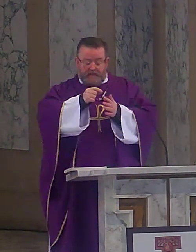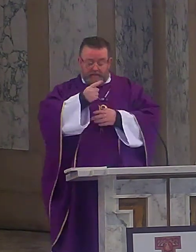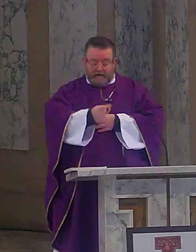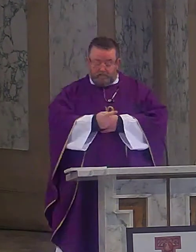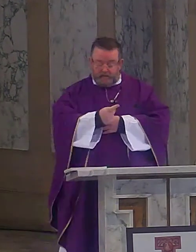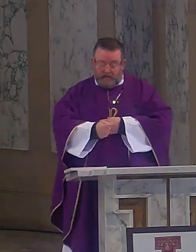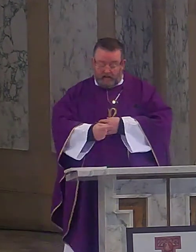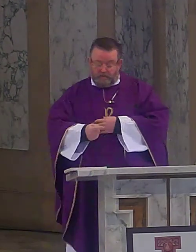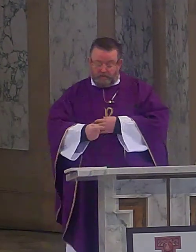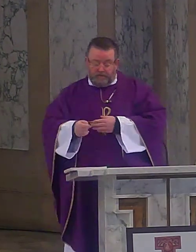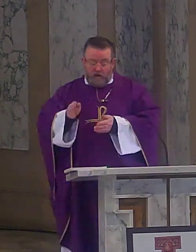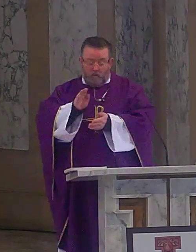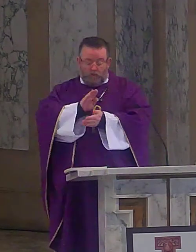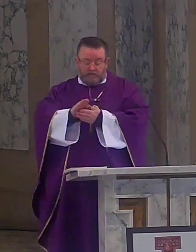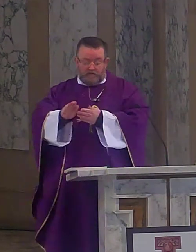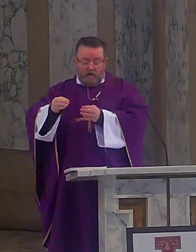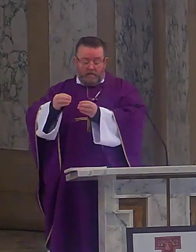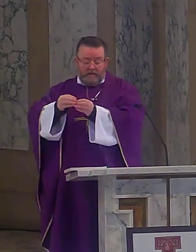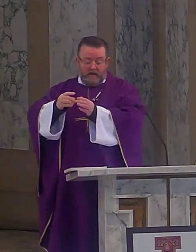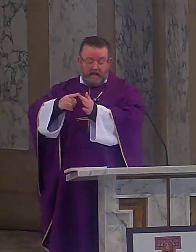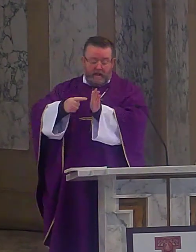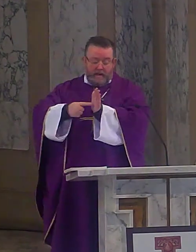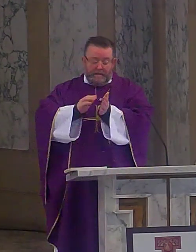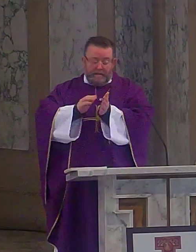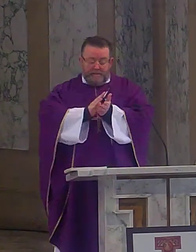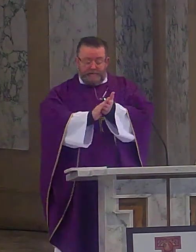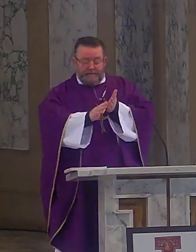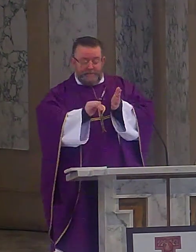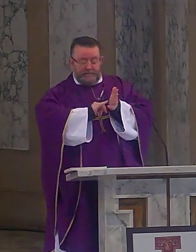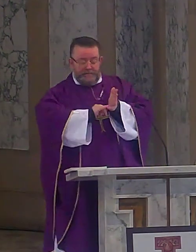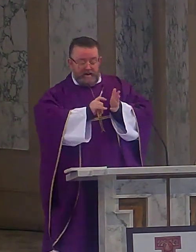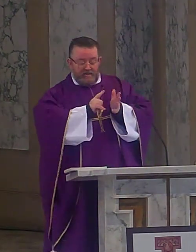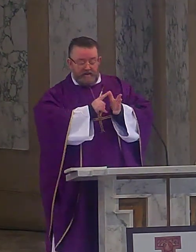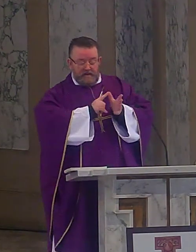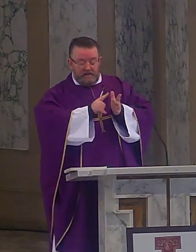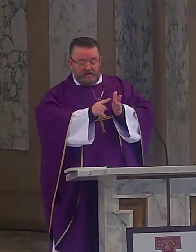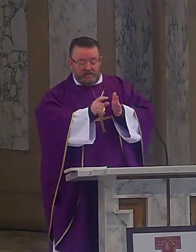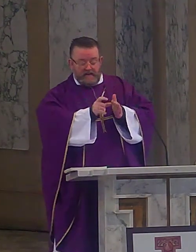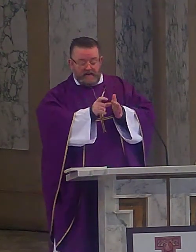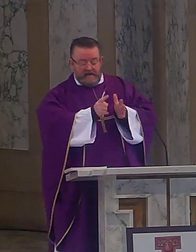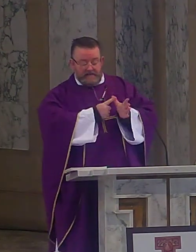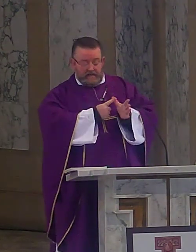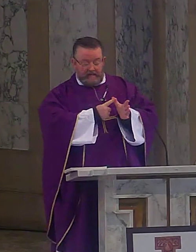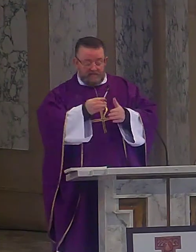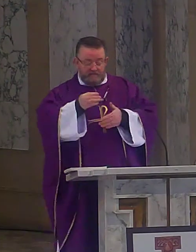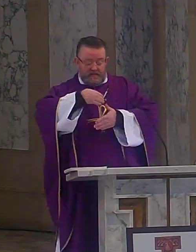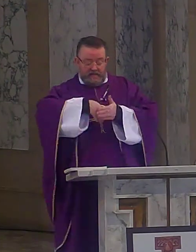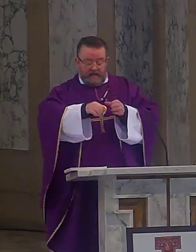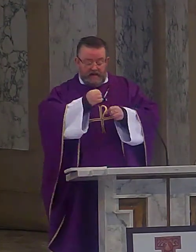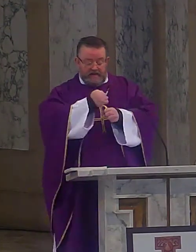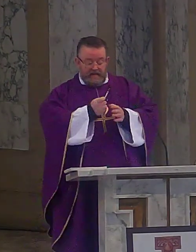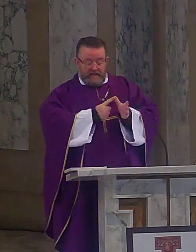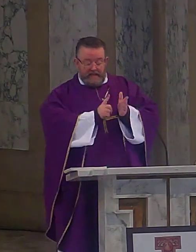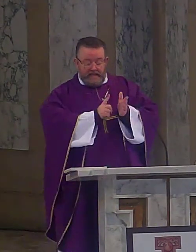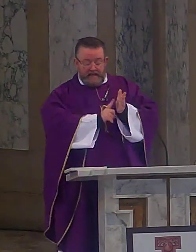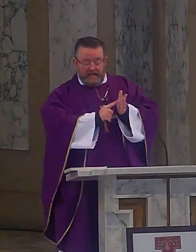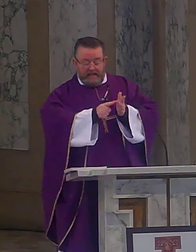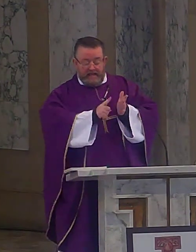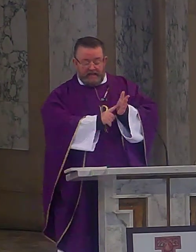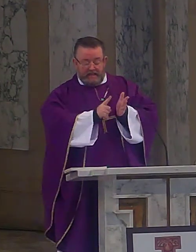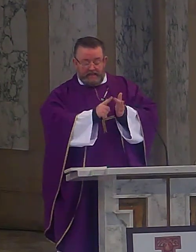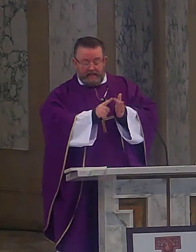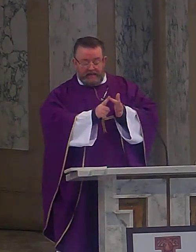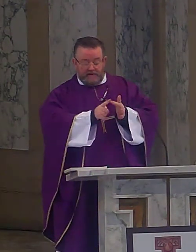philip himself was from beth cider in